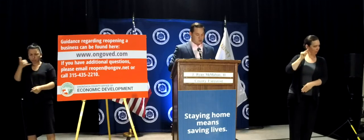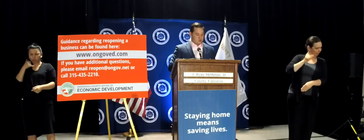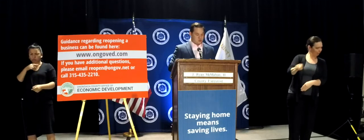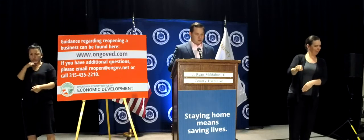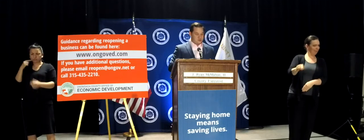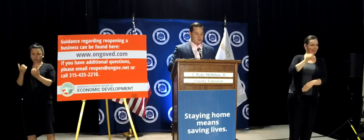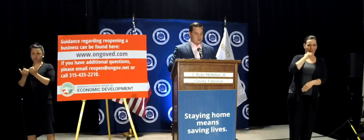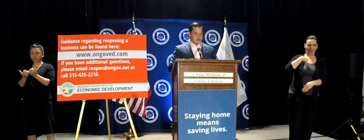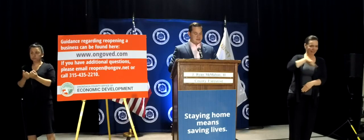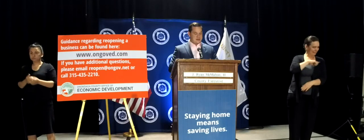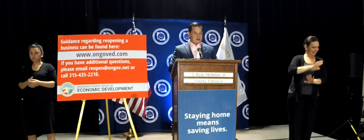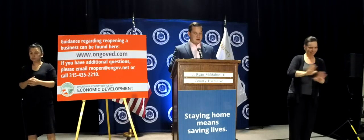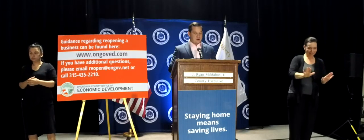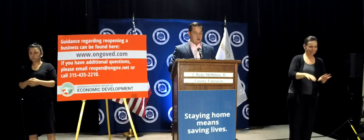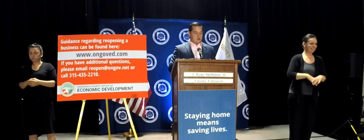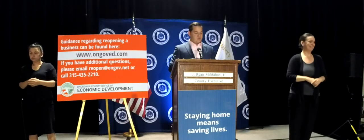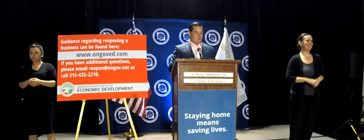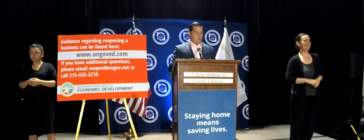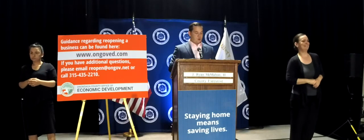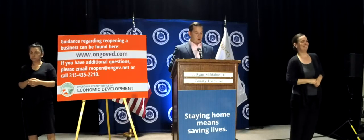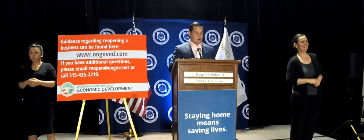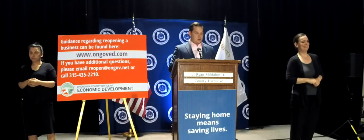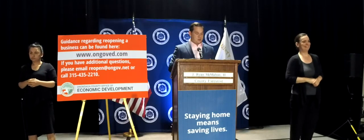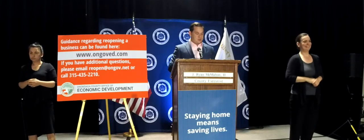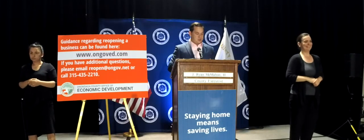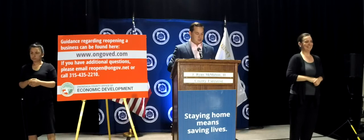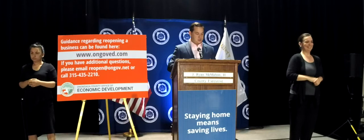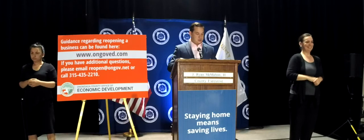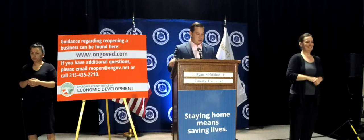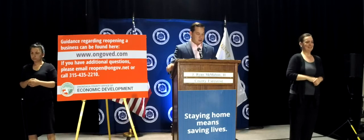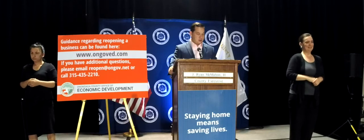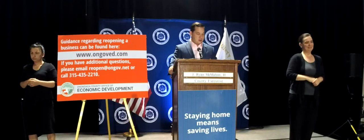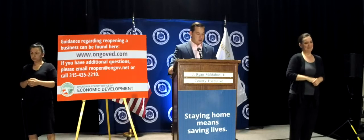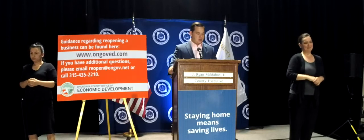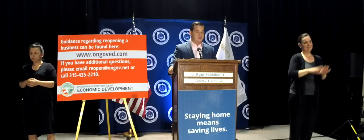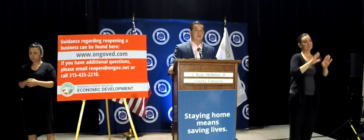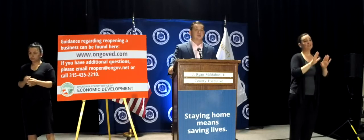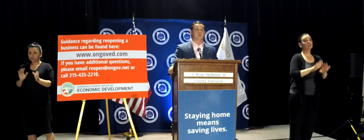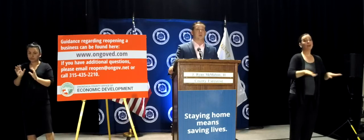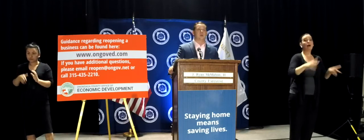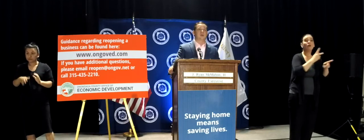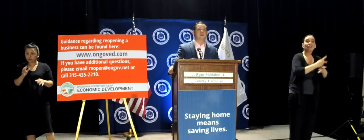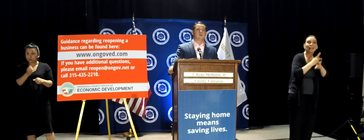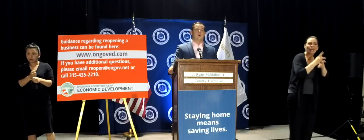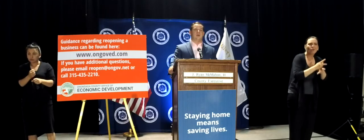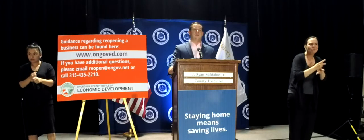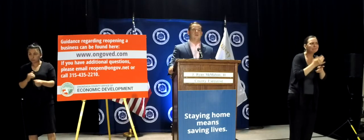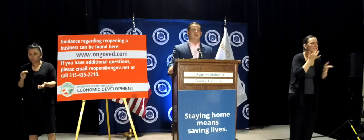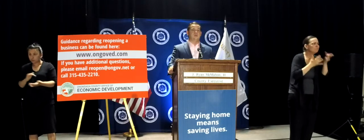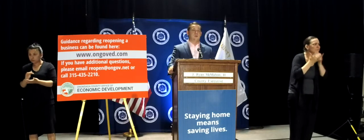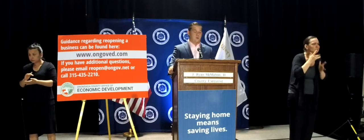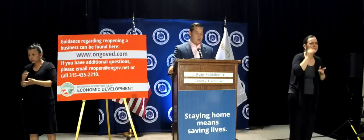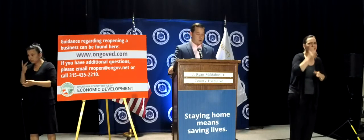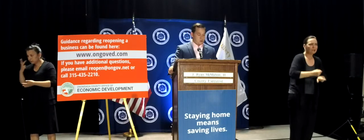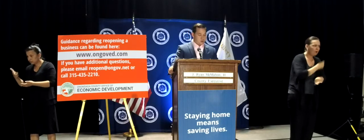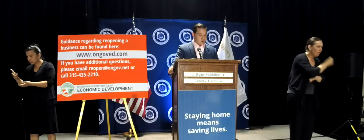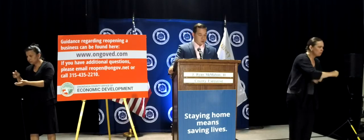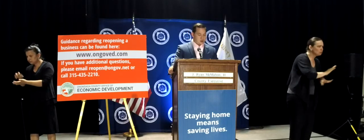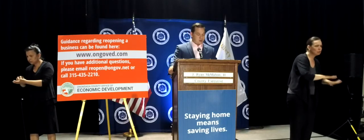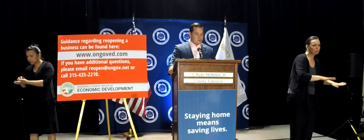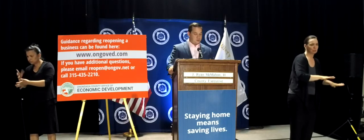Child Care Solutions, again, daycare for our essential employees going into phase 2